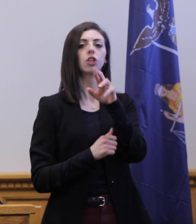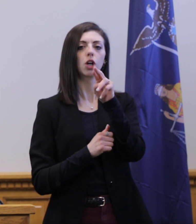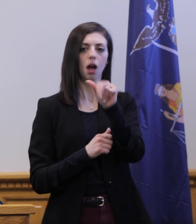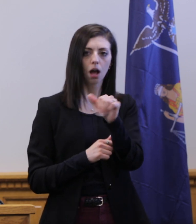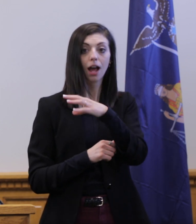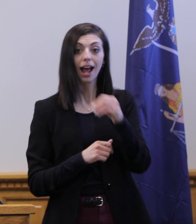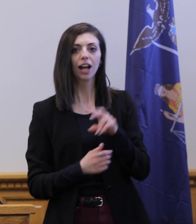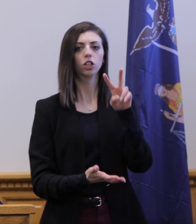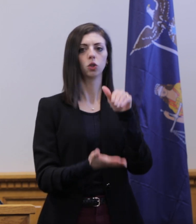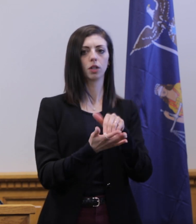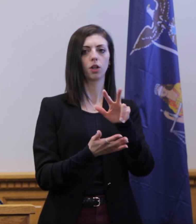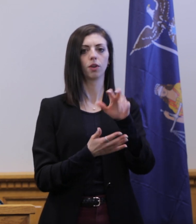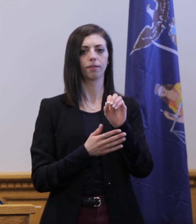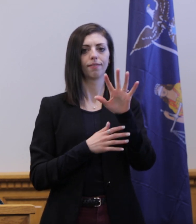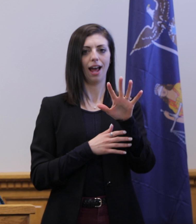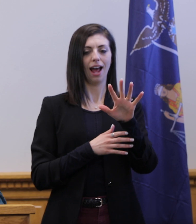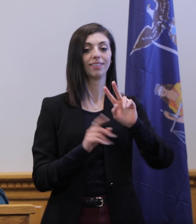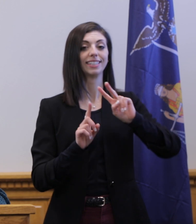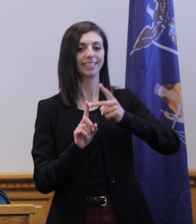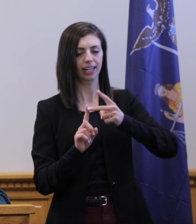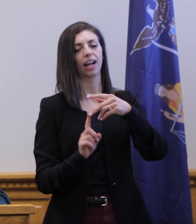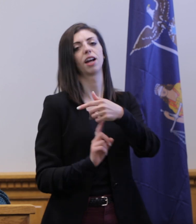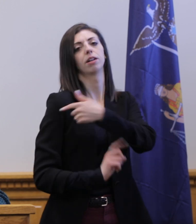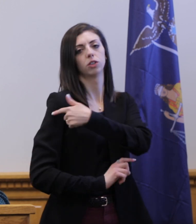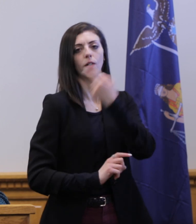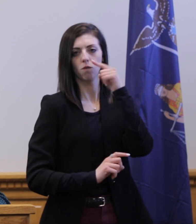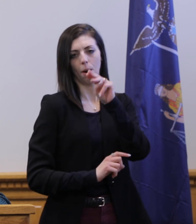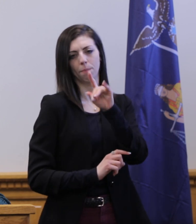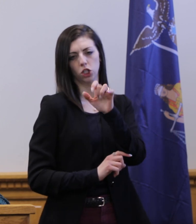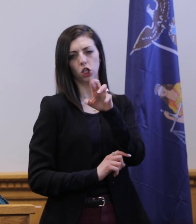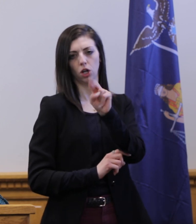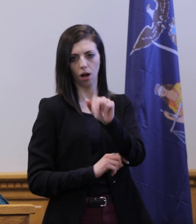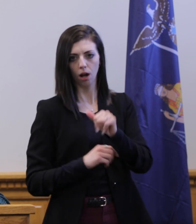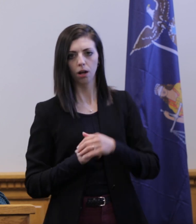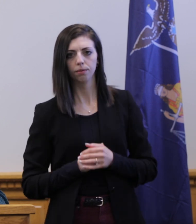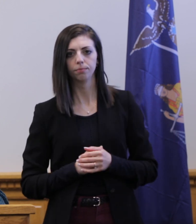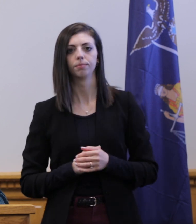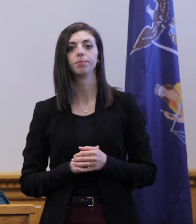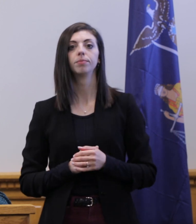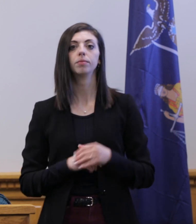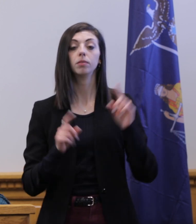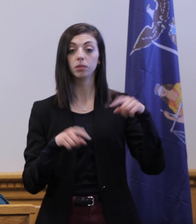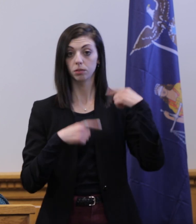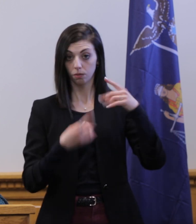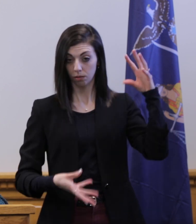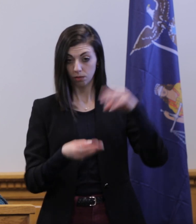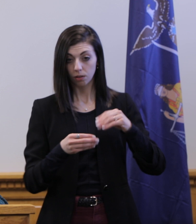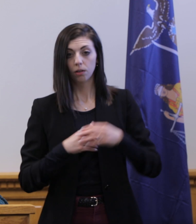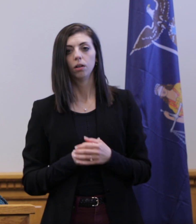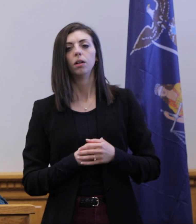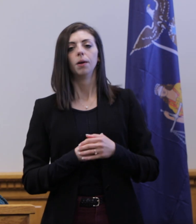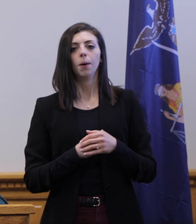and 2,305 second dose Moderna vaccines. We have today